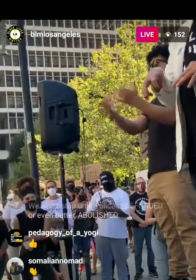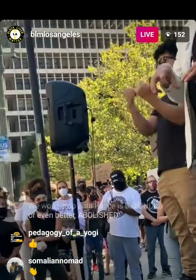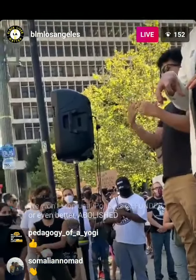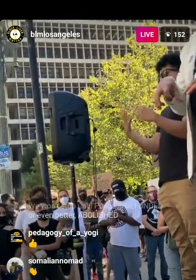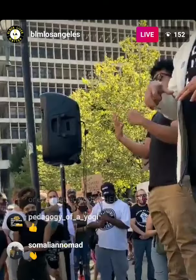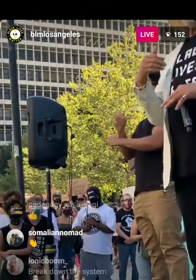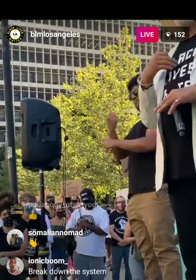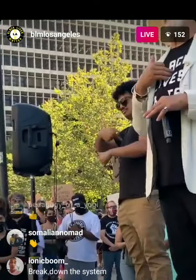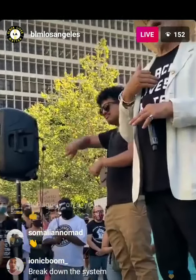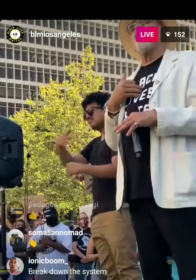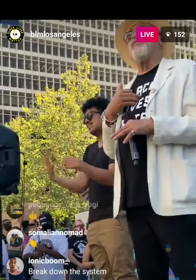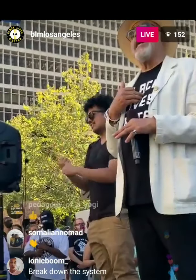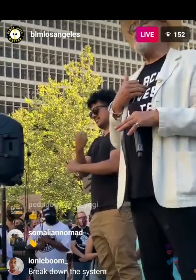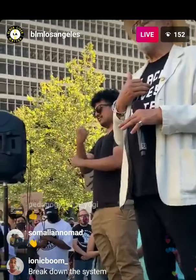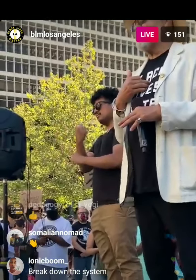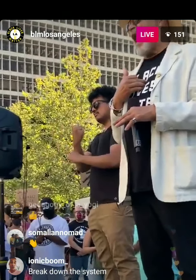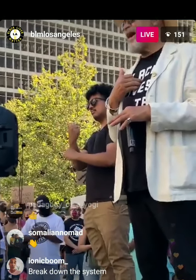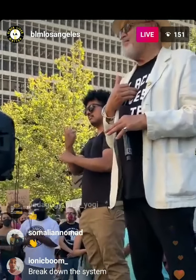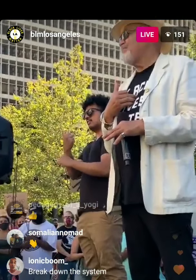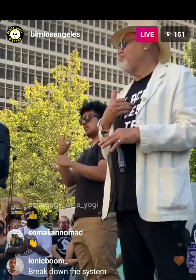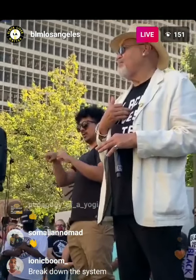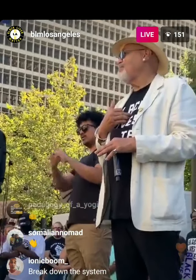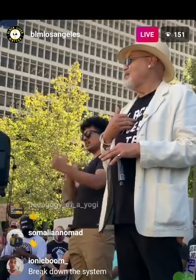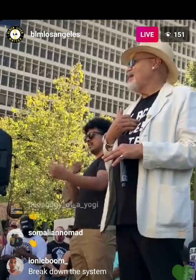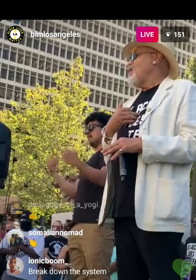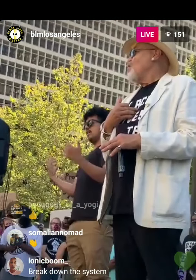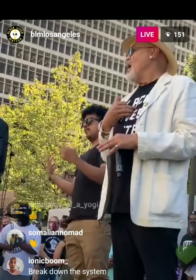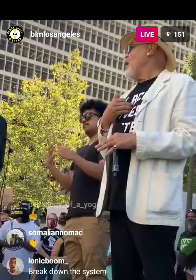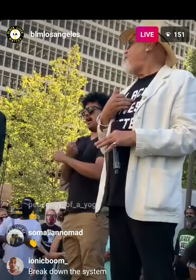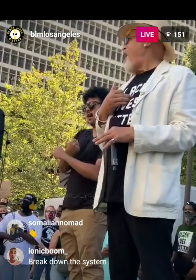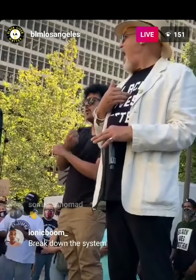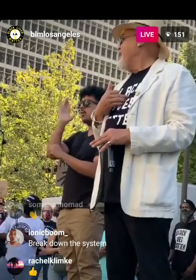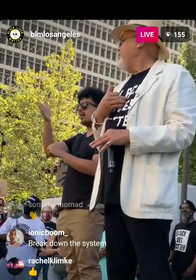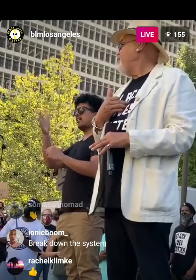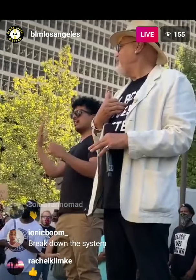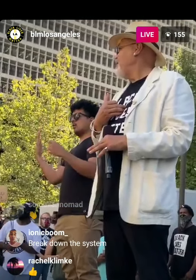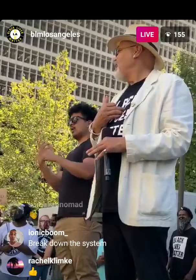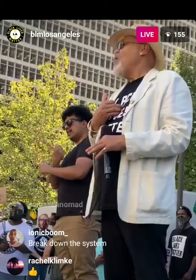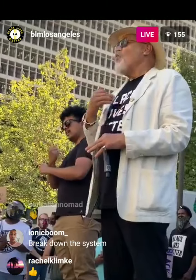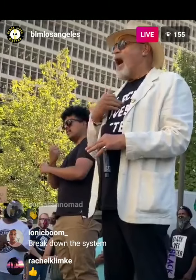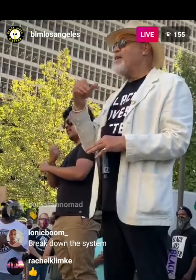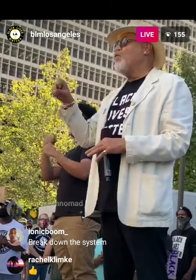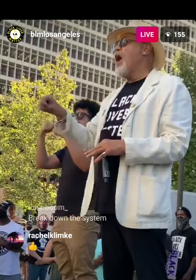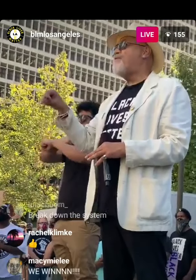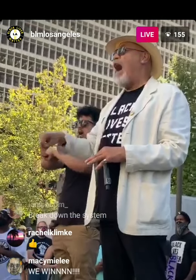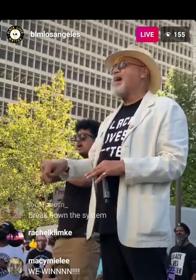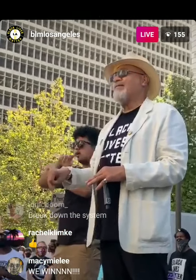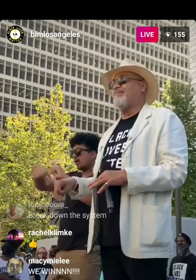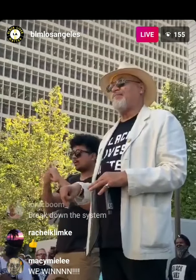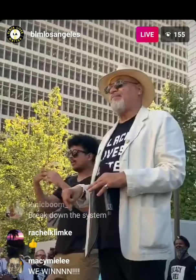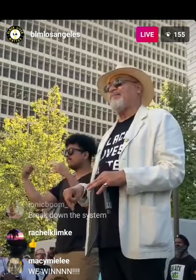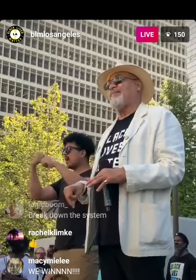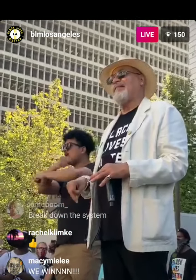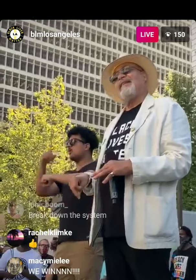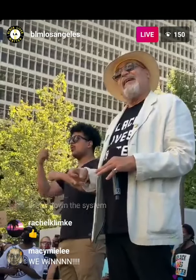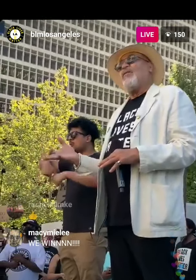winning. Because we know when we fight, we win. When we fight, we win. When we